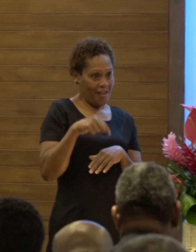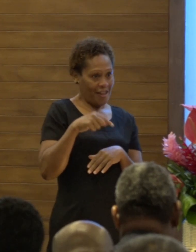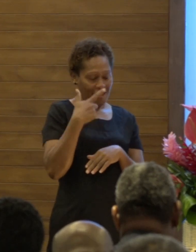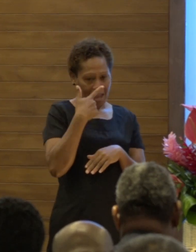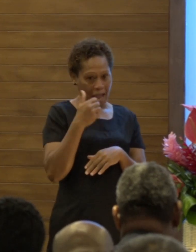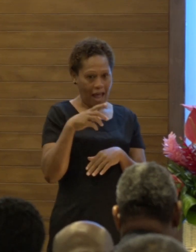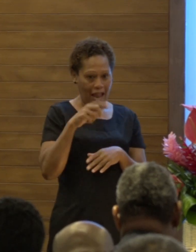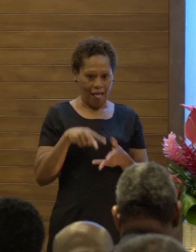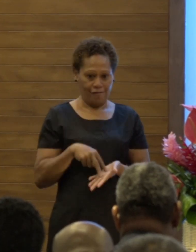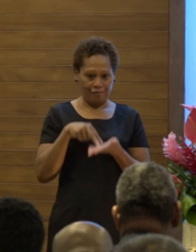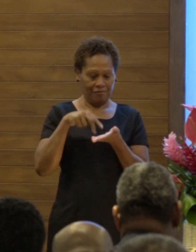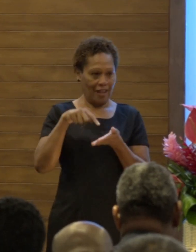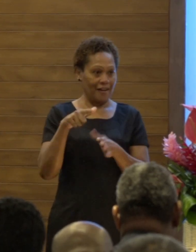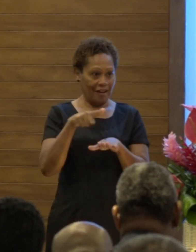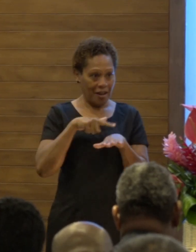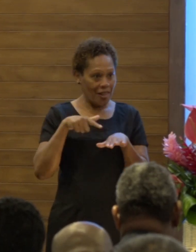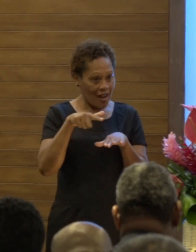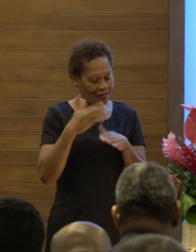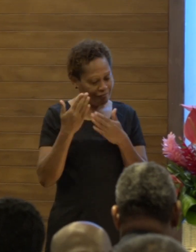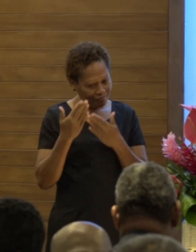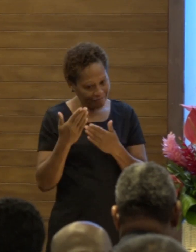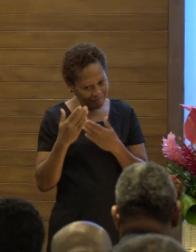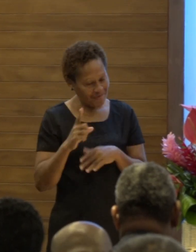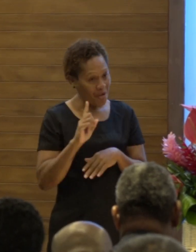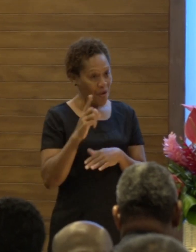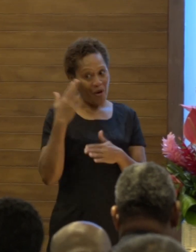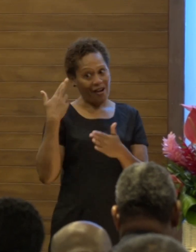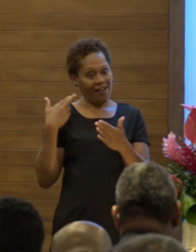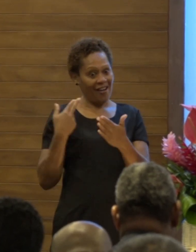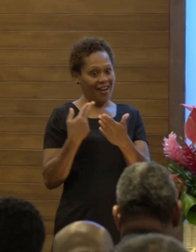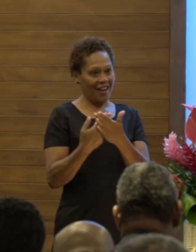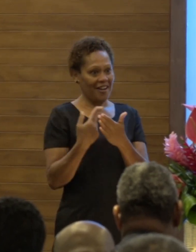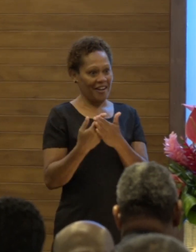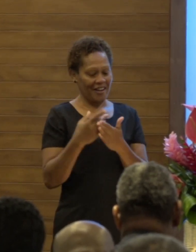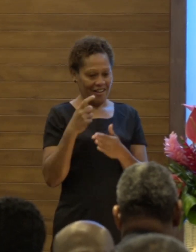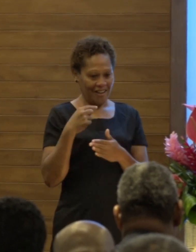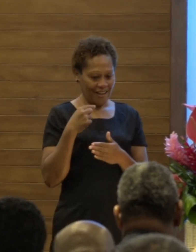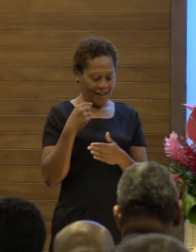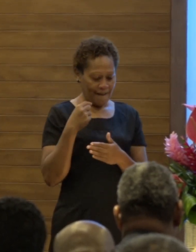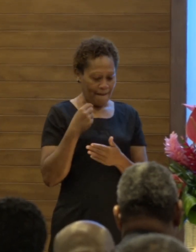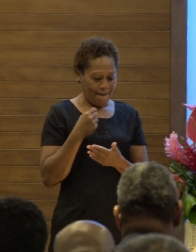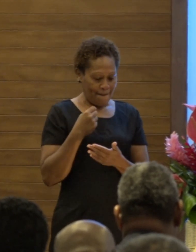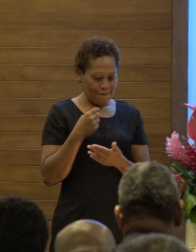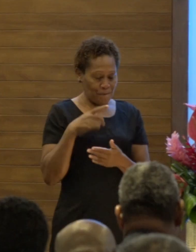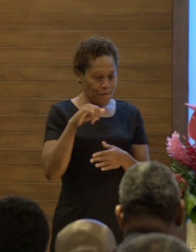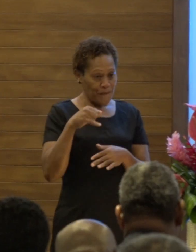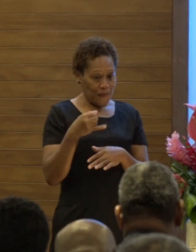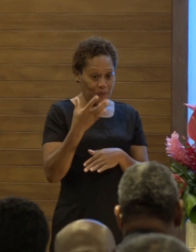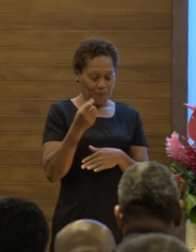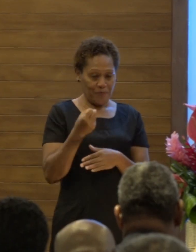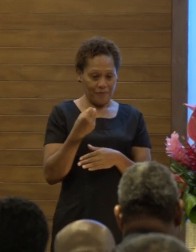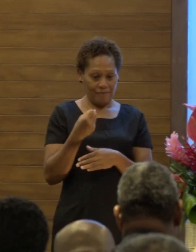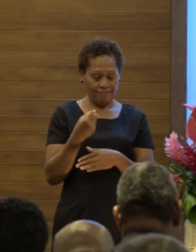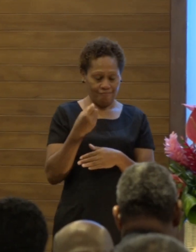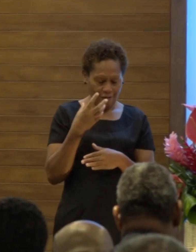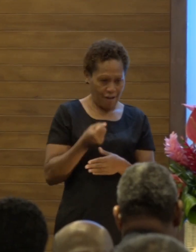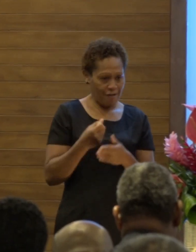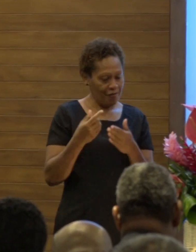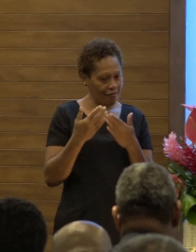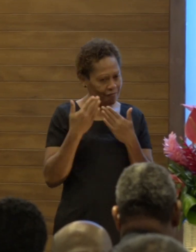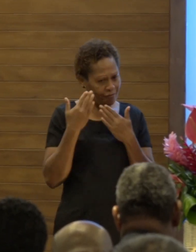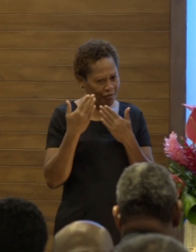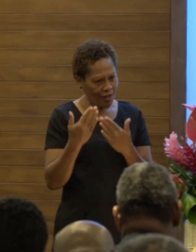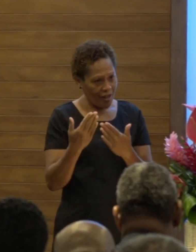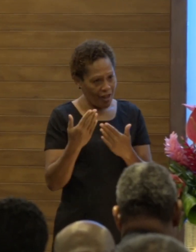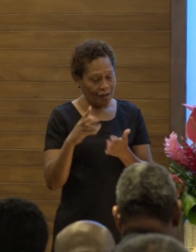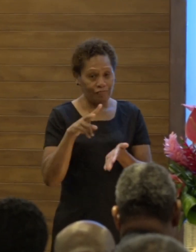on their land, and we acknowledge their legacy with gratitude and respect. It is both my privilege and distinct honor to